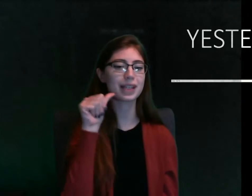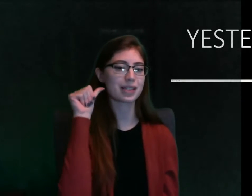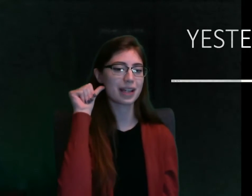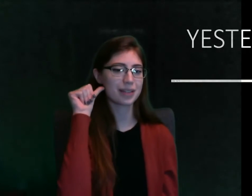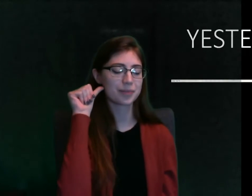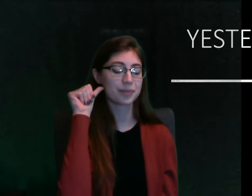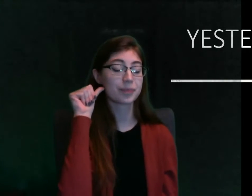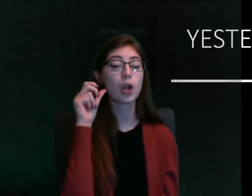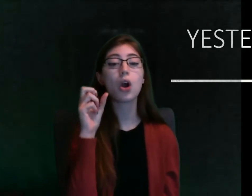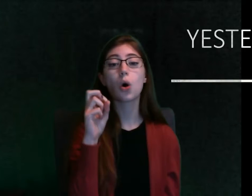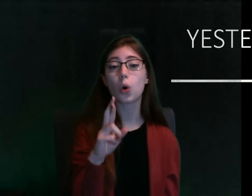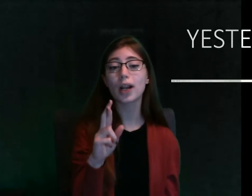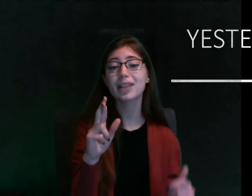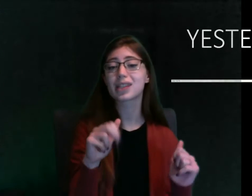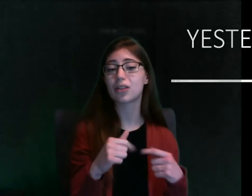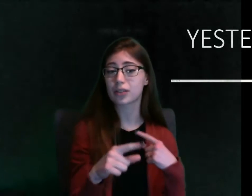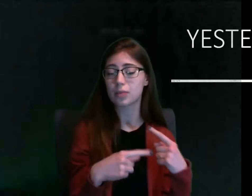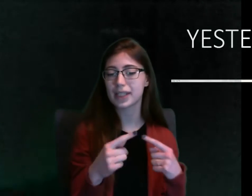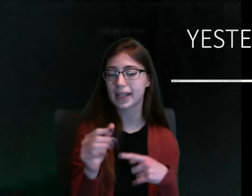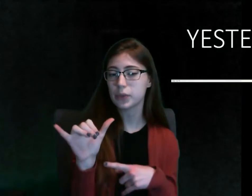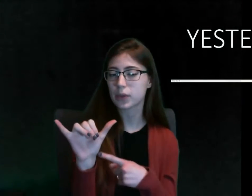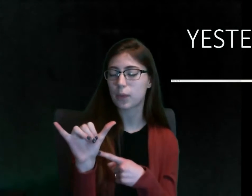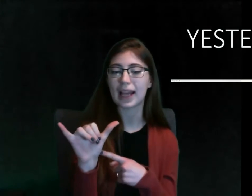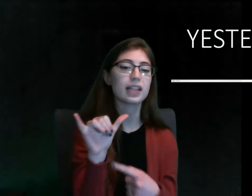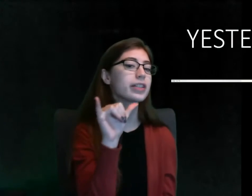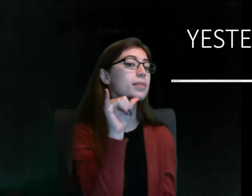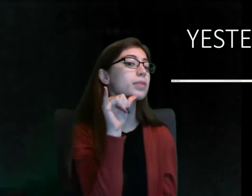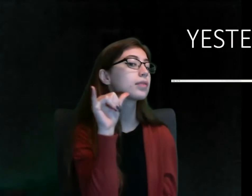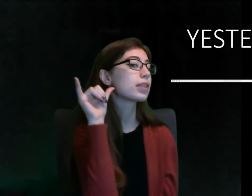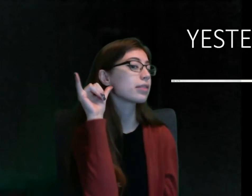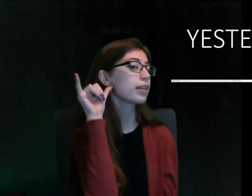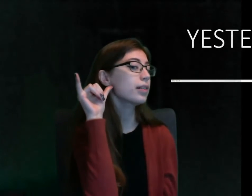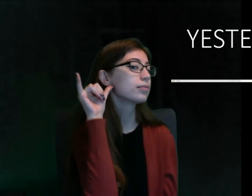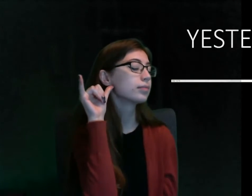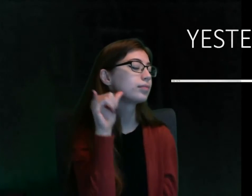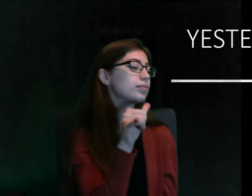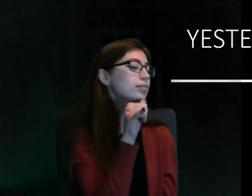Yesterday. Or this can also be signed with a Y hand shape. Yesterday.